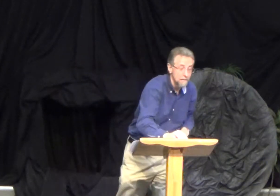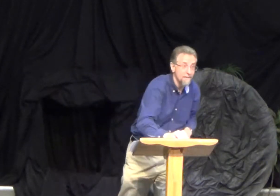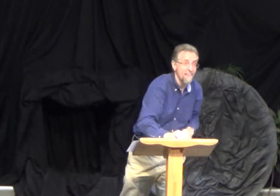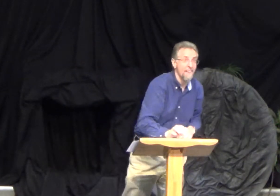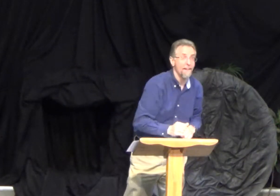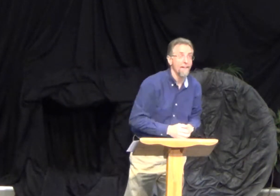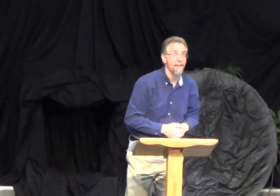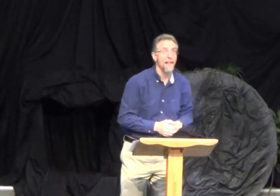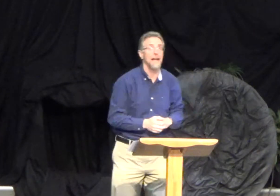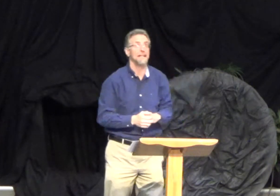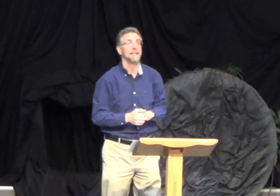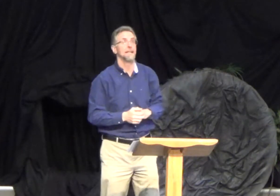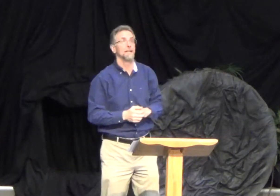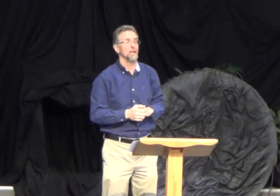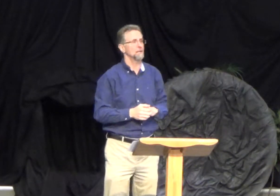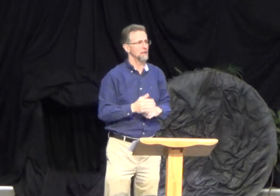And the good man that the nobleman said,